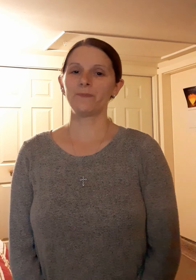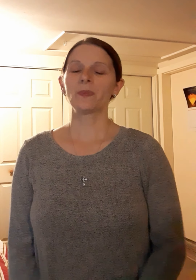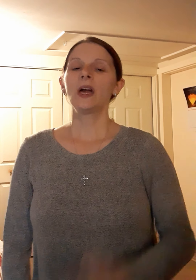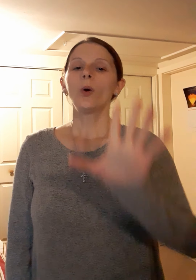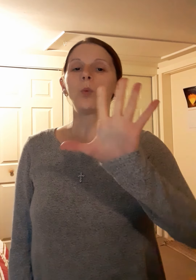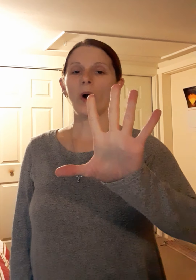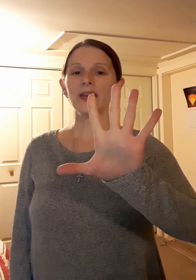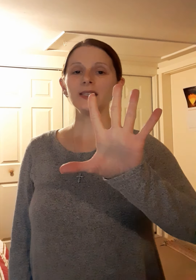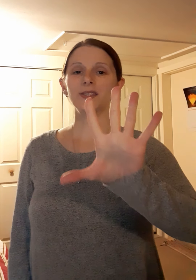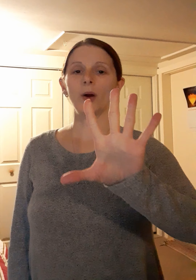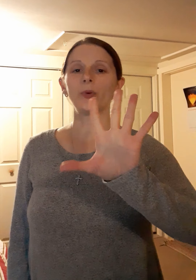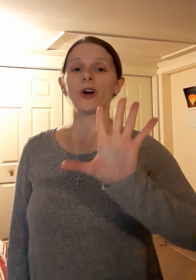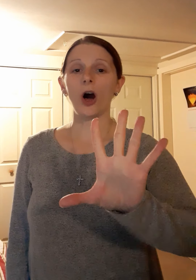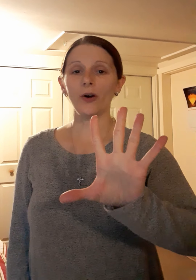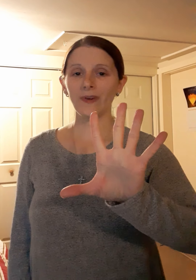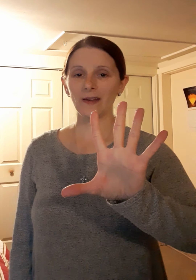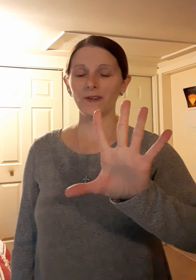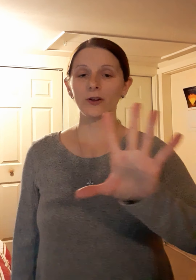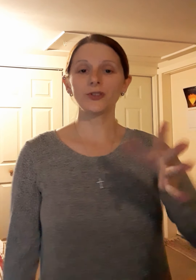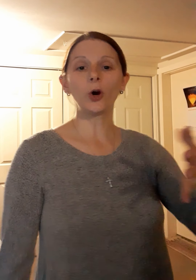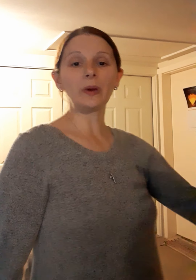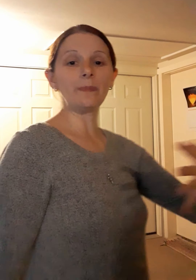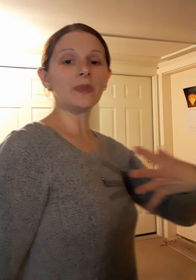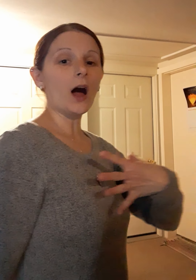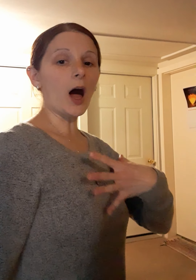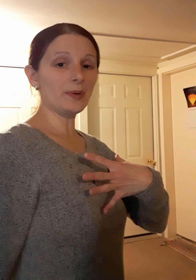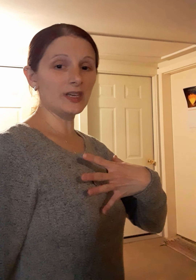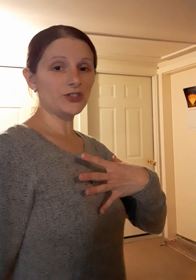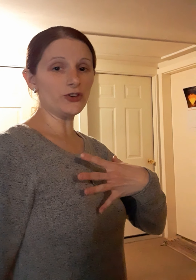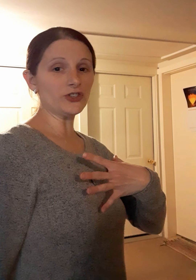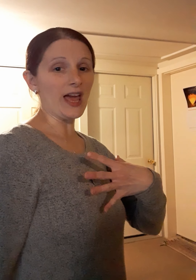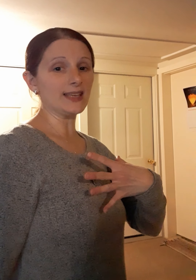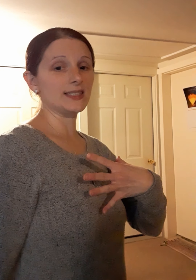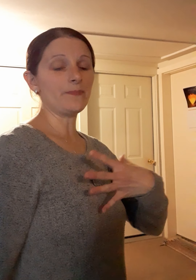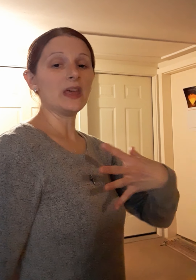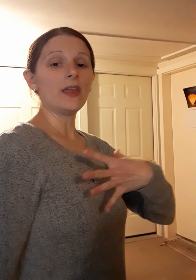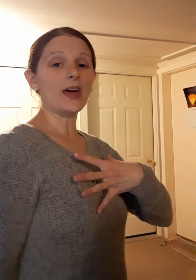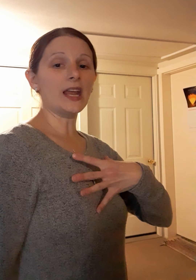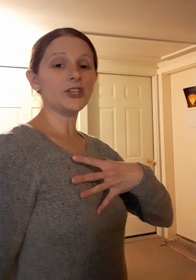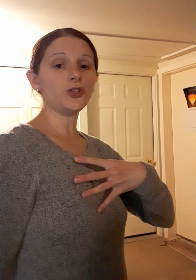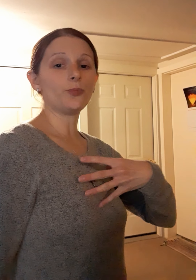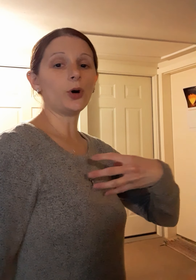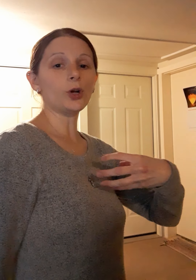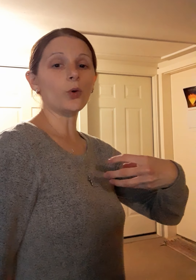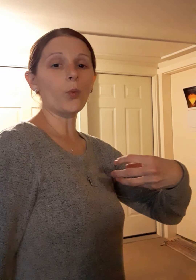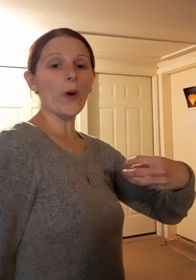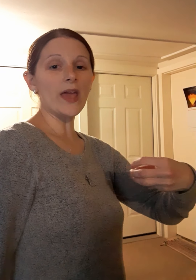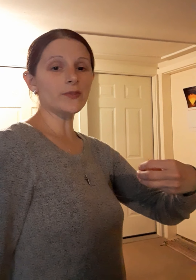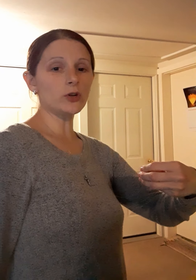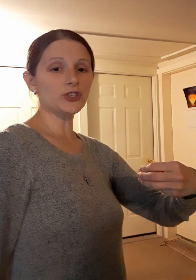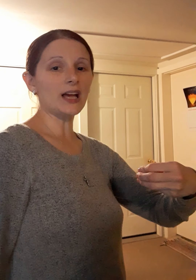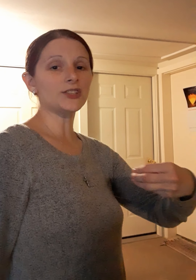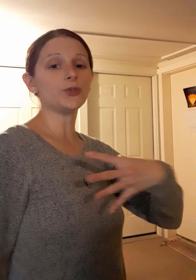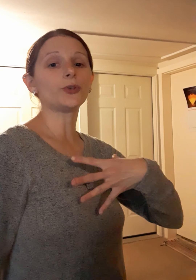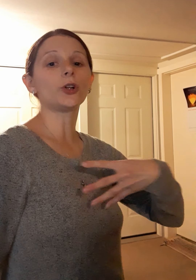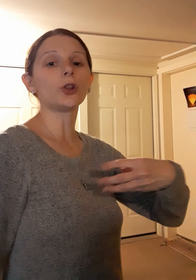White is done with all 5 fingers open up against your chest. Then as you pull away from your chest, you